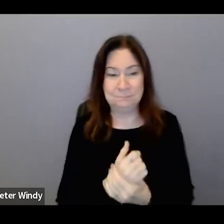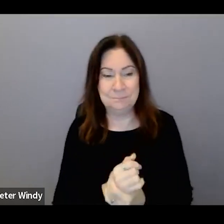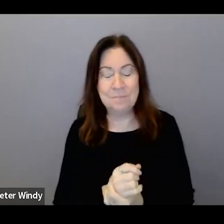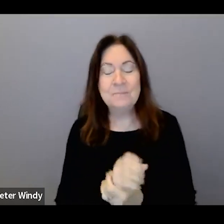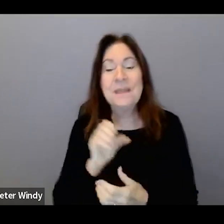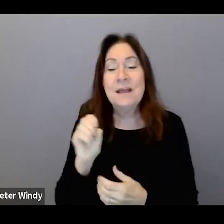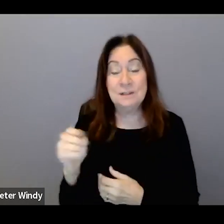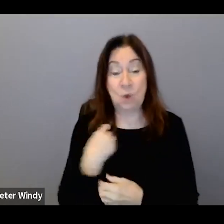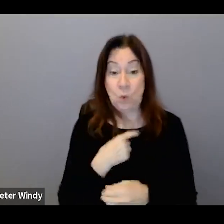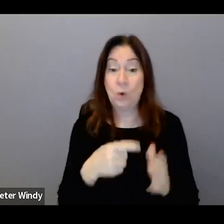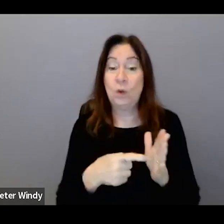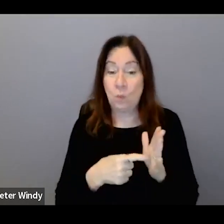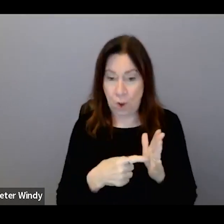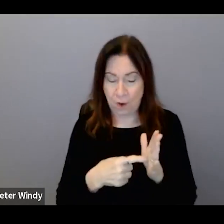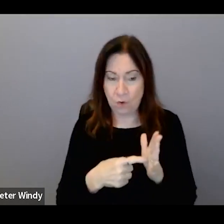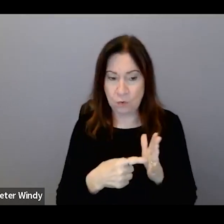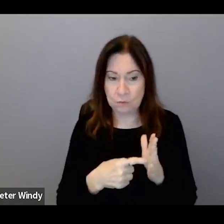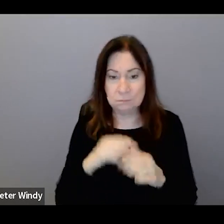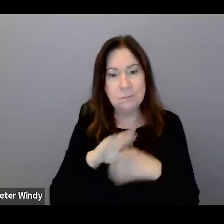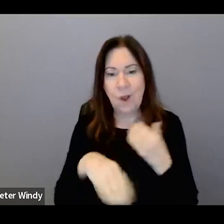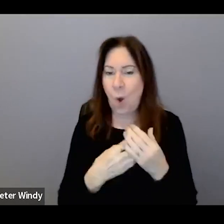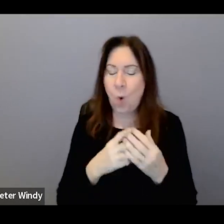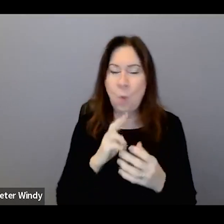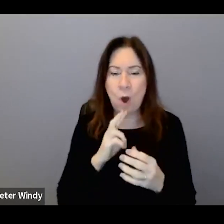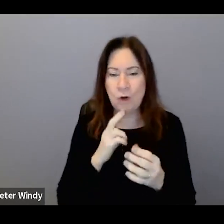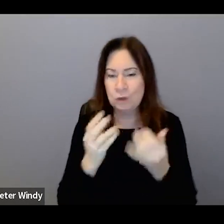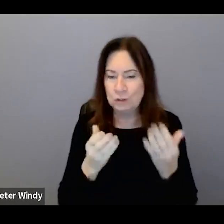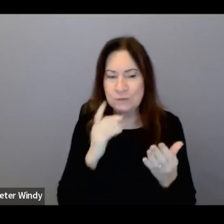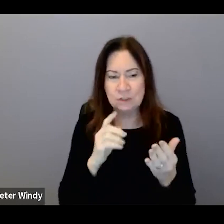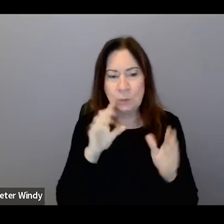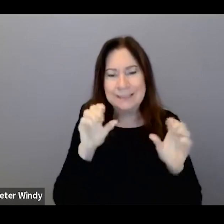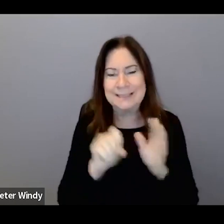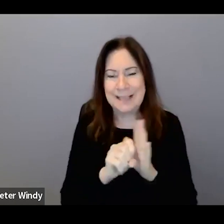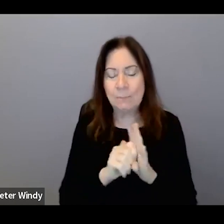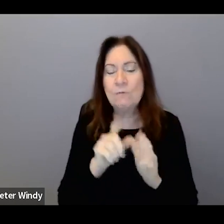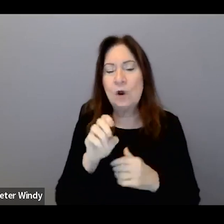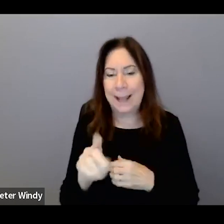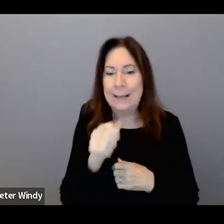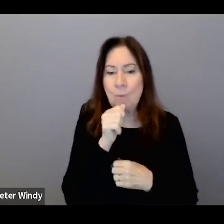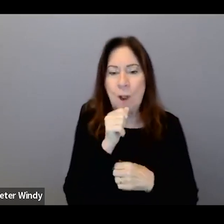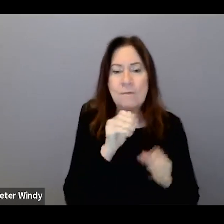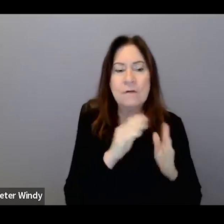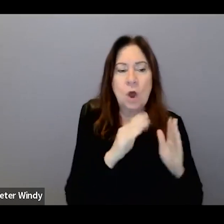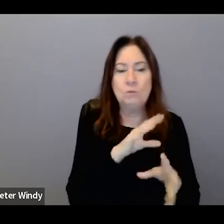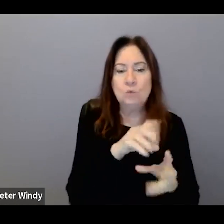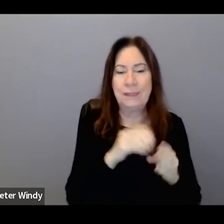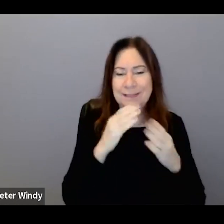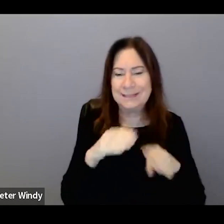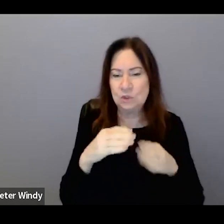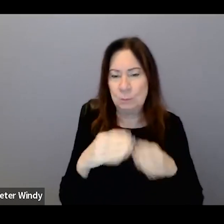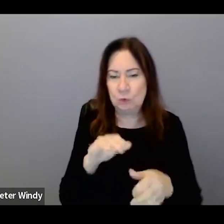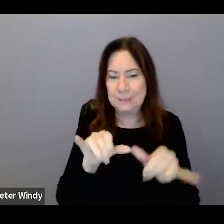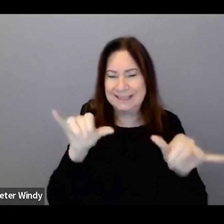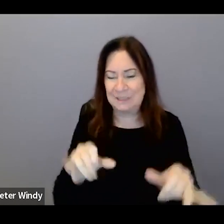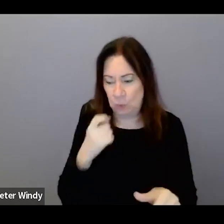So we are required, all water utilities are required to sample for lead in private homes within the distribution system. We actually just